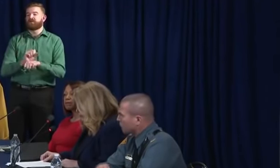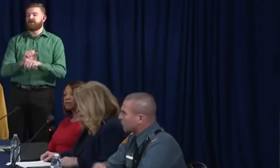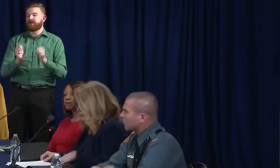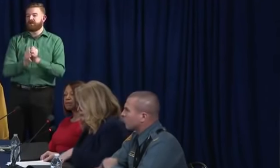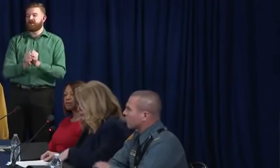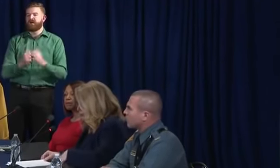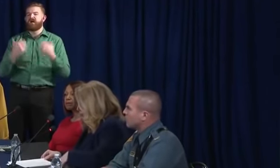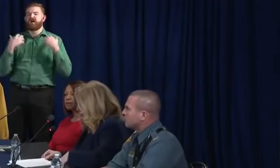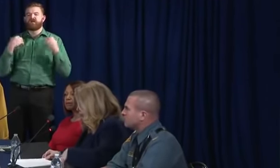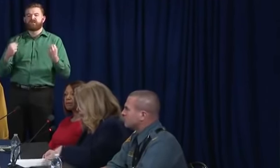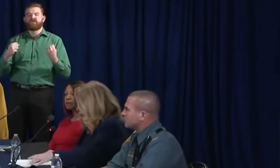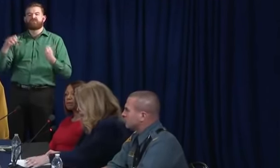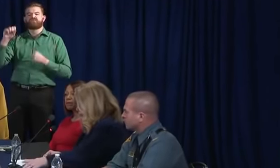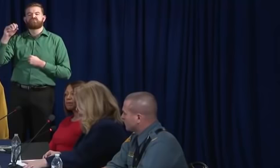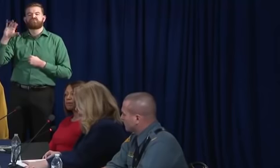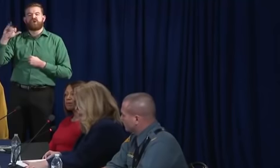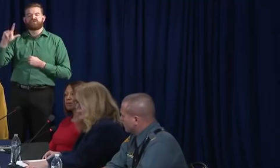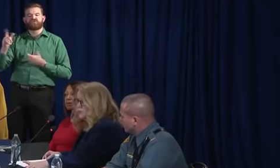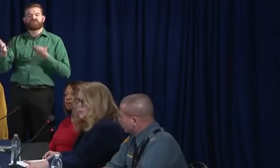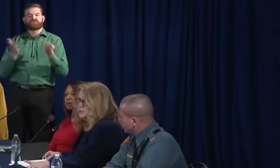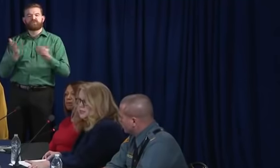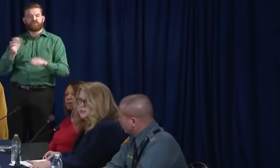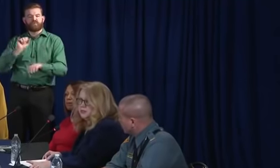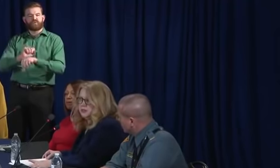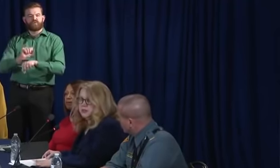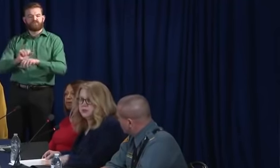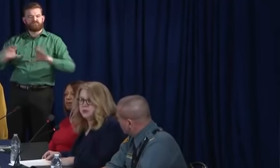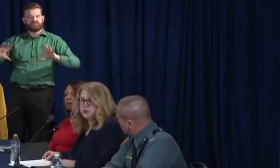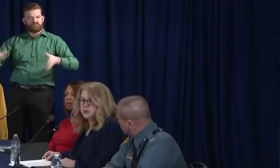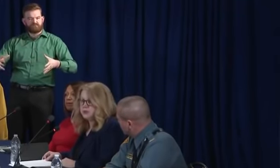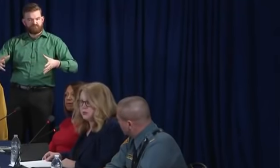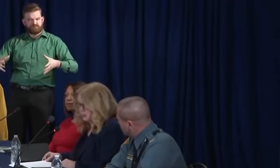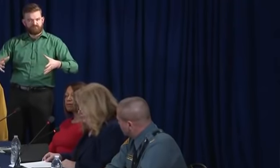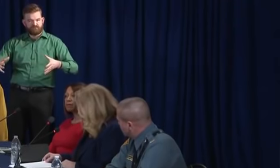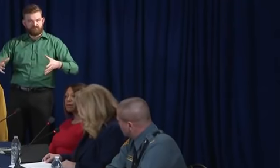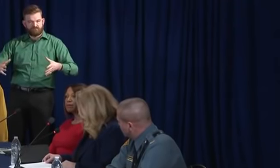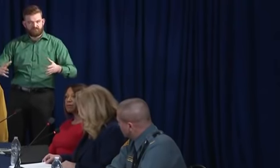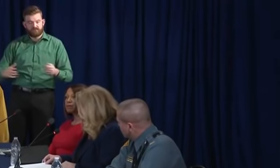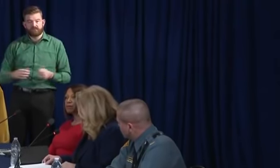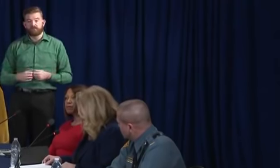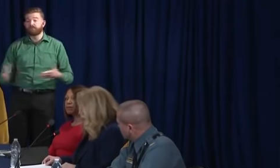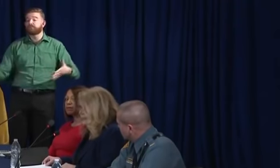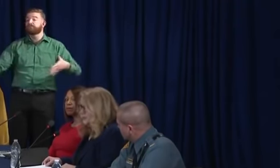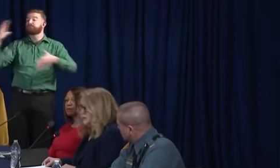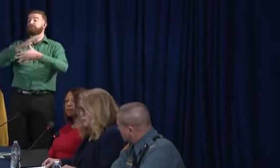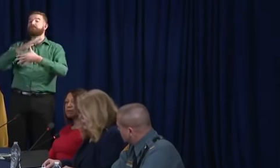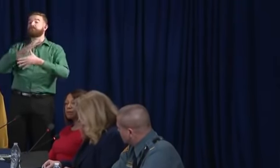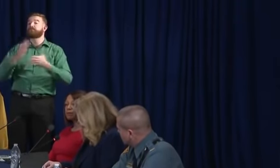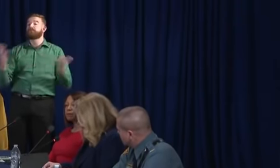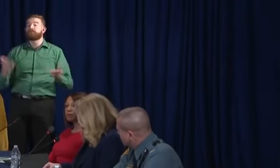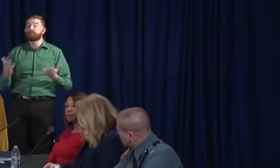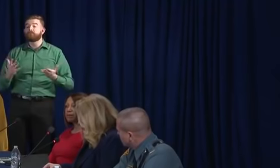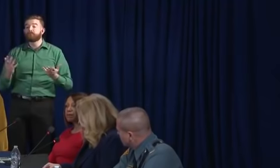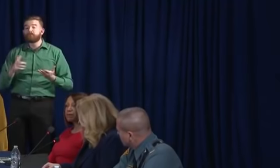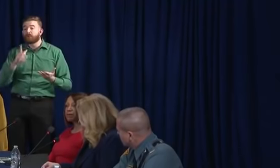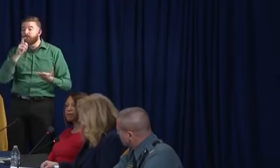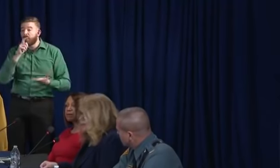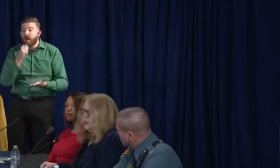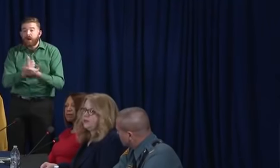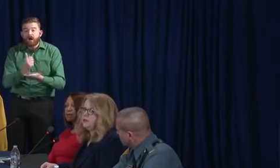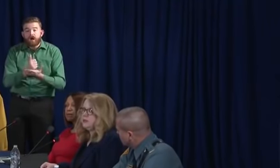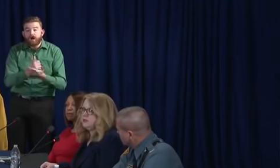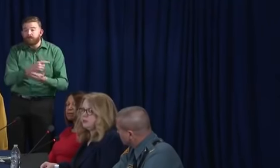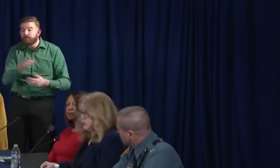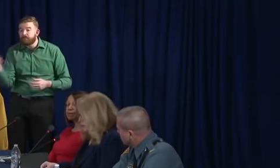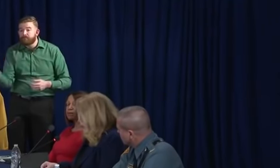the response. Our priorities are the health and safety of the individuals we serve, the health and safety of our workforce, and